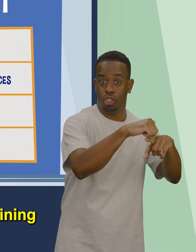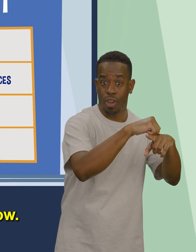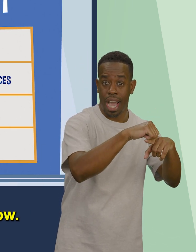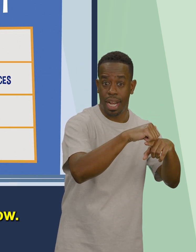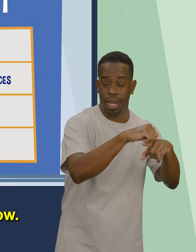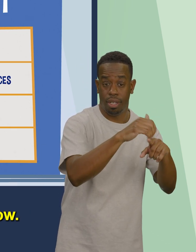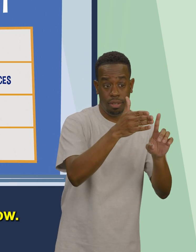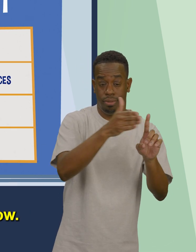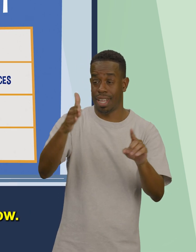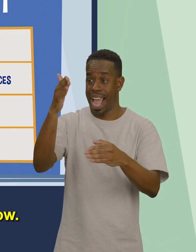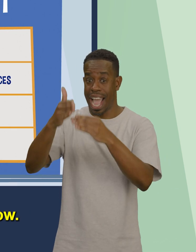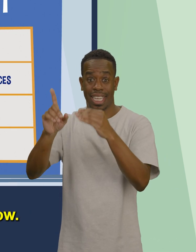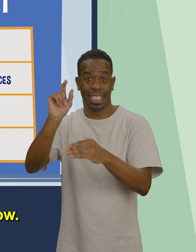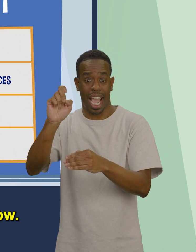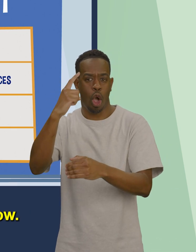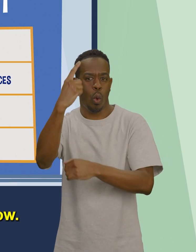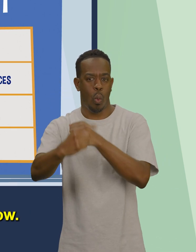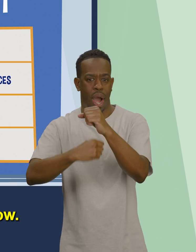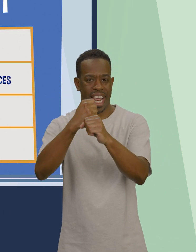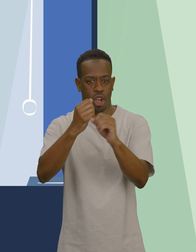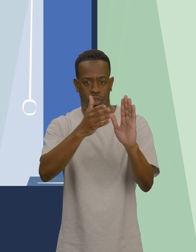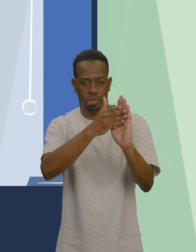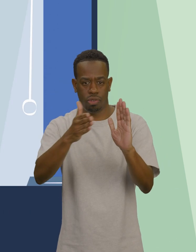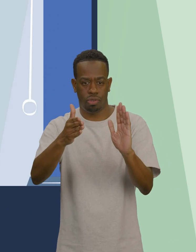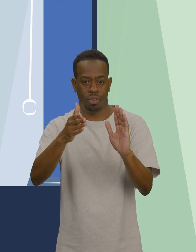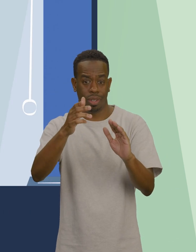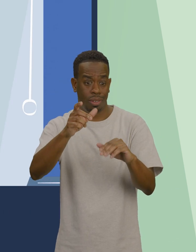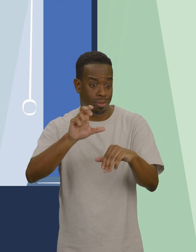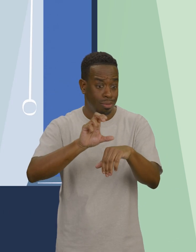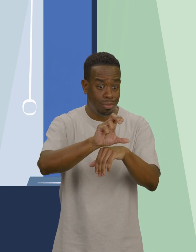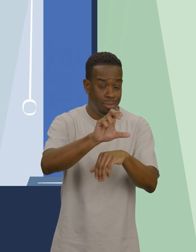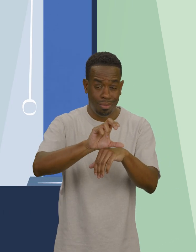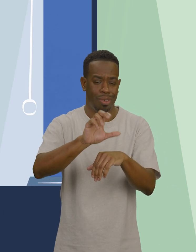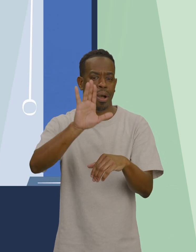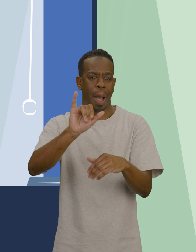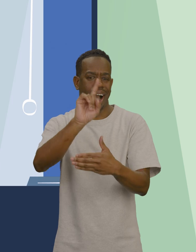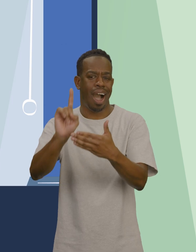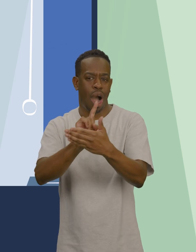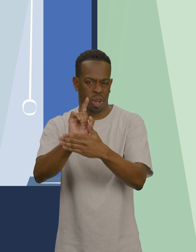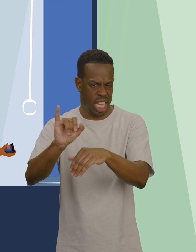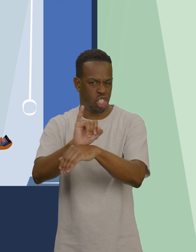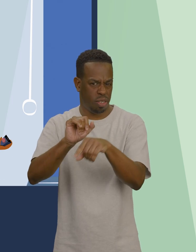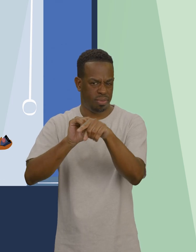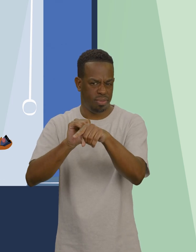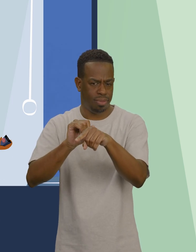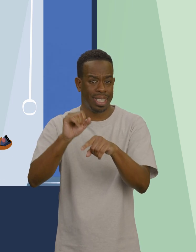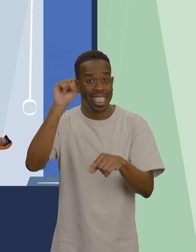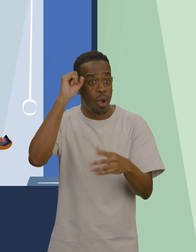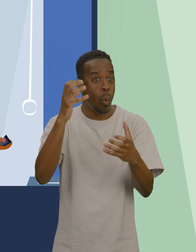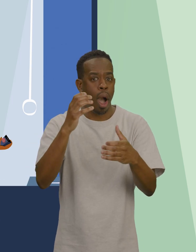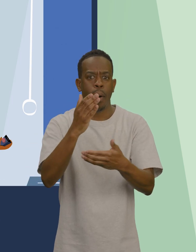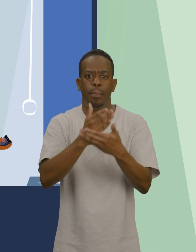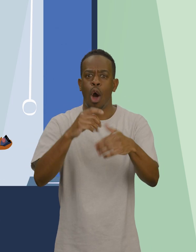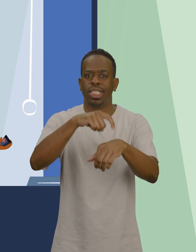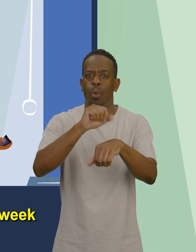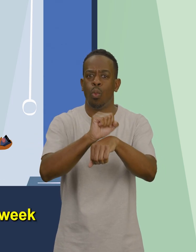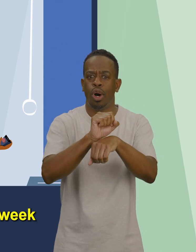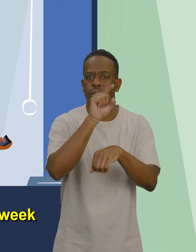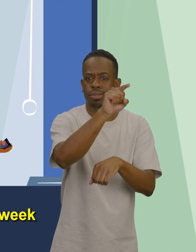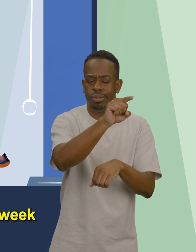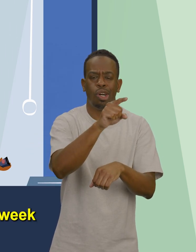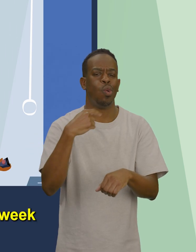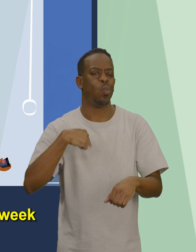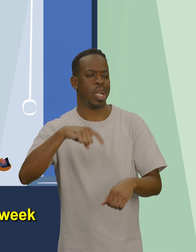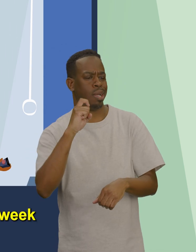training. End date is 1 year from now. Our internships are funded by the hour. Steven wanted to work part-time at the pet store, so